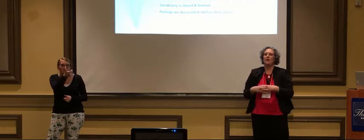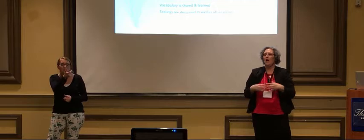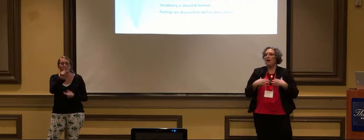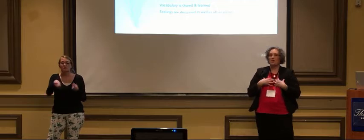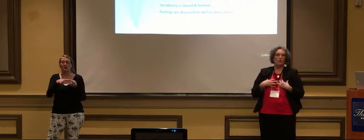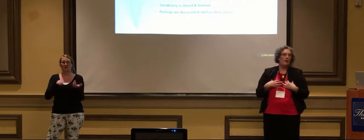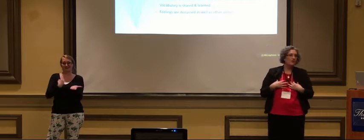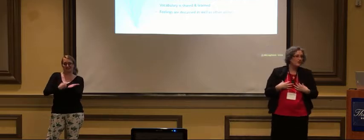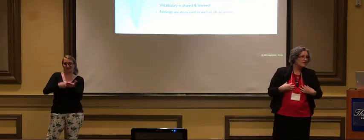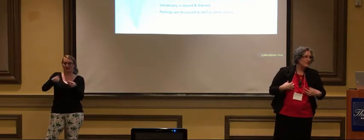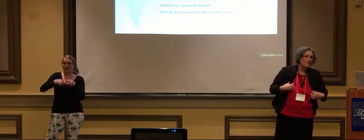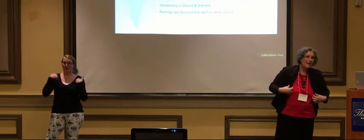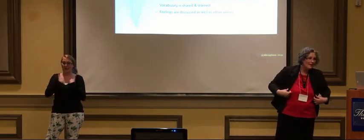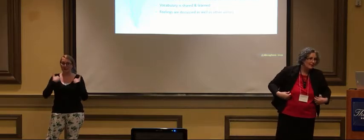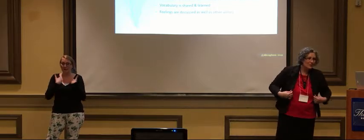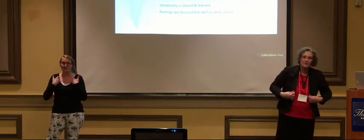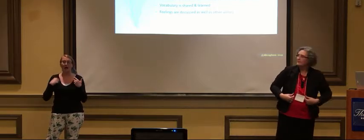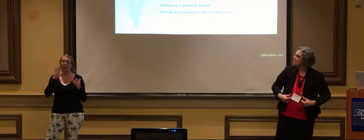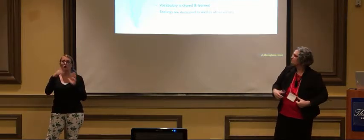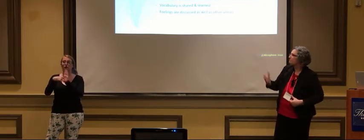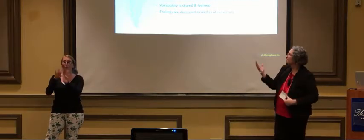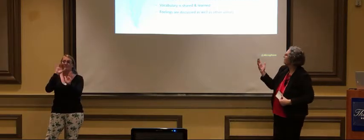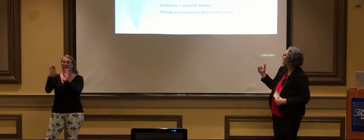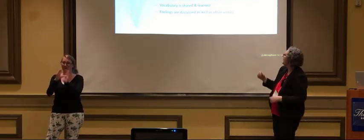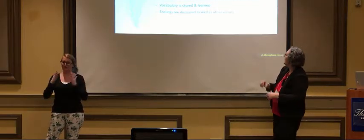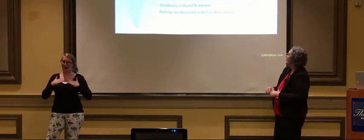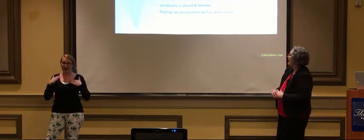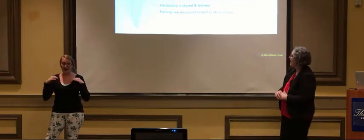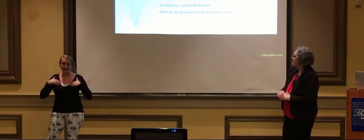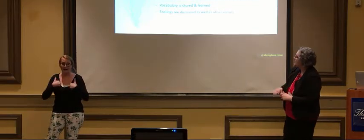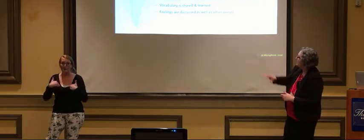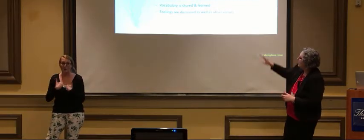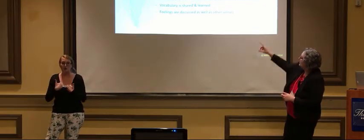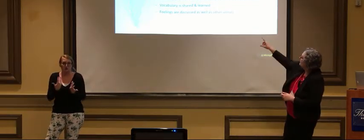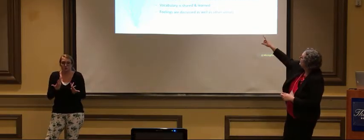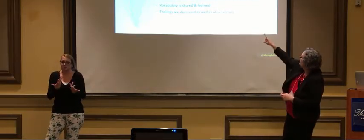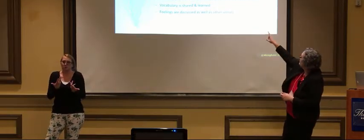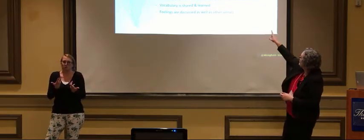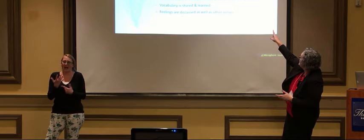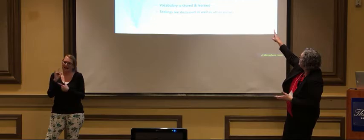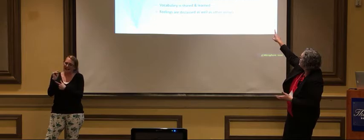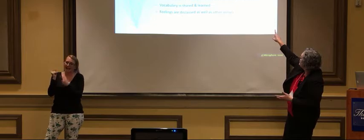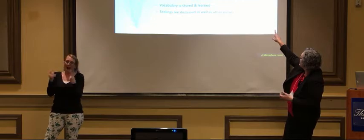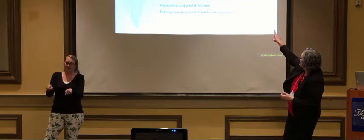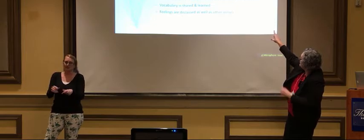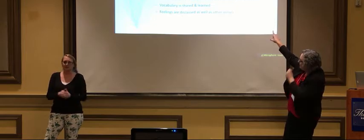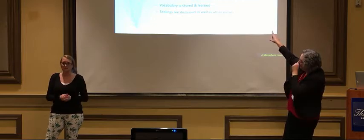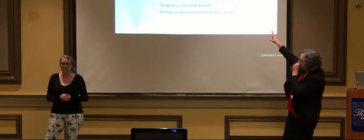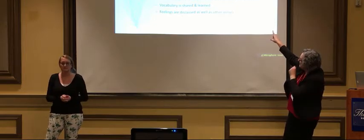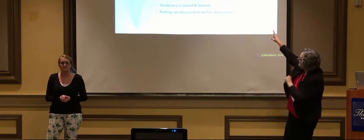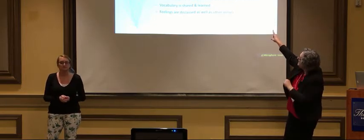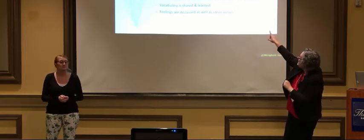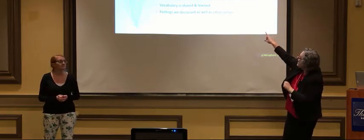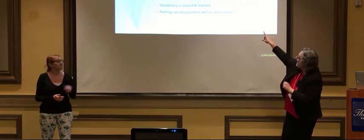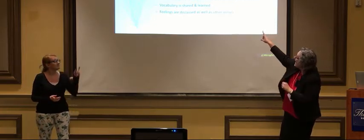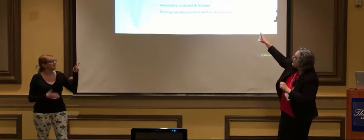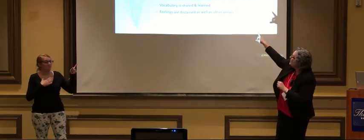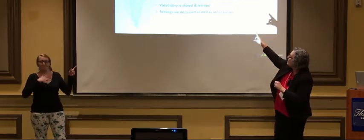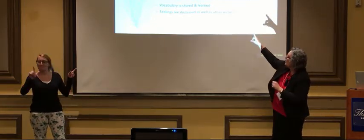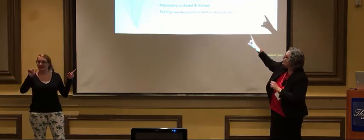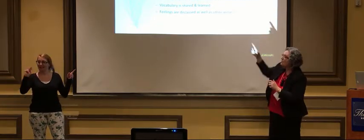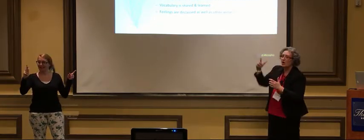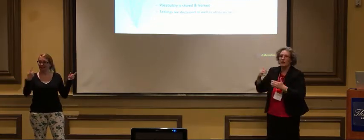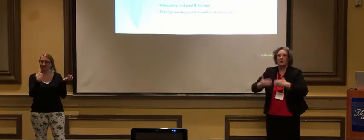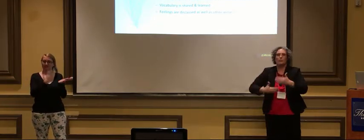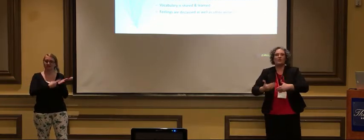animals. I show pictures of my animals. It happens. Here on my link,